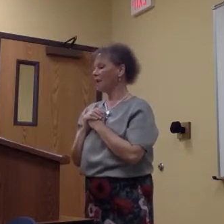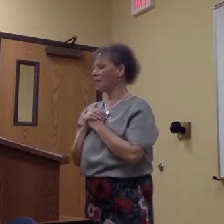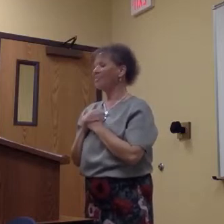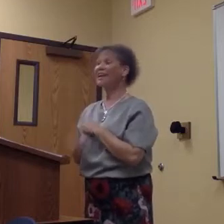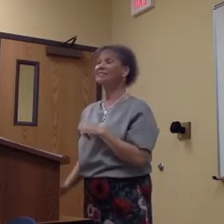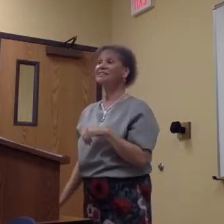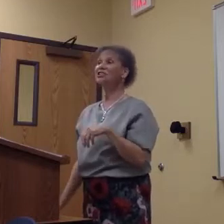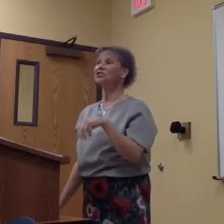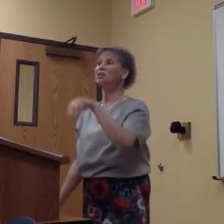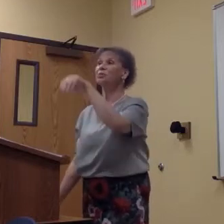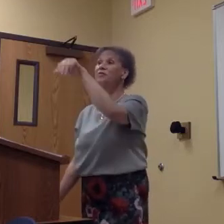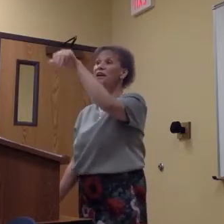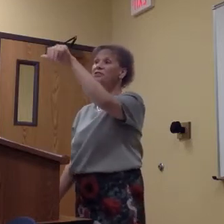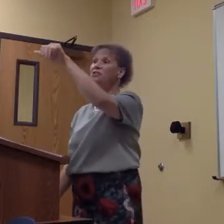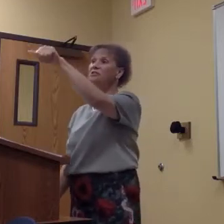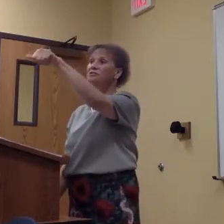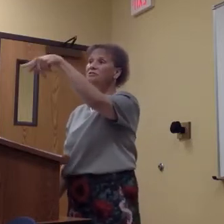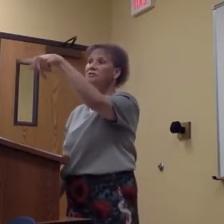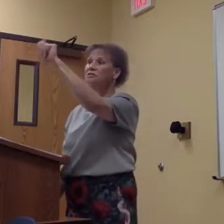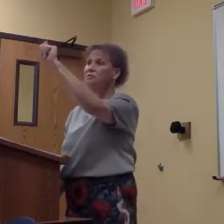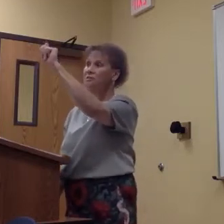The next is just an abbreviation.